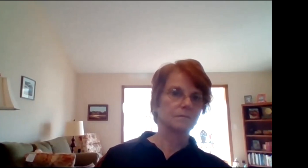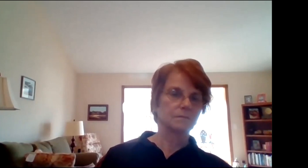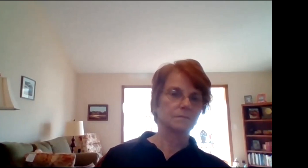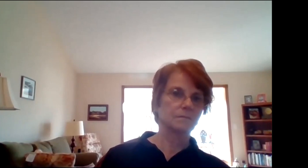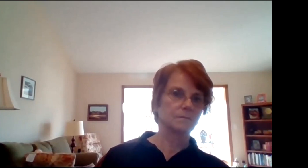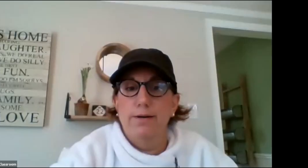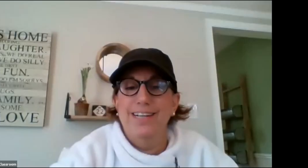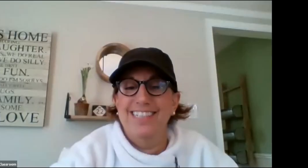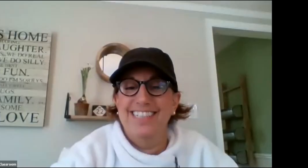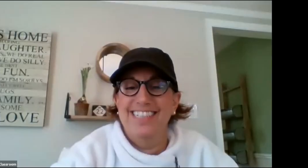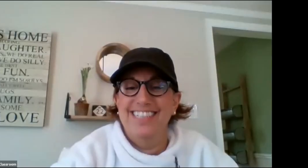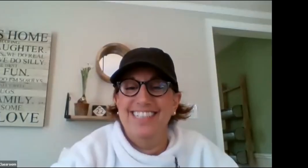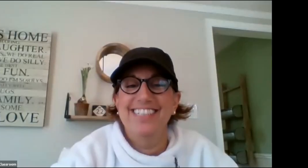Okay, here we go. Okay.